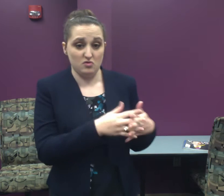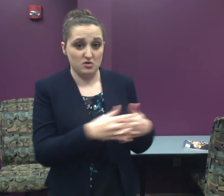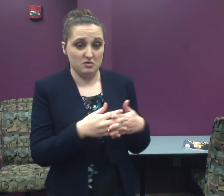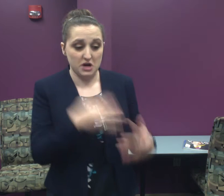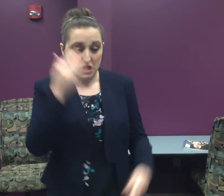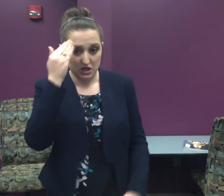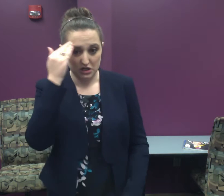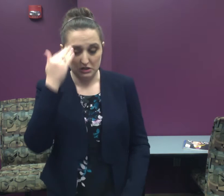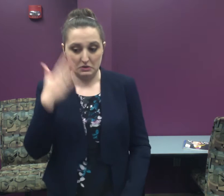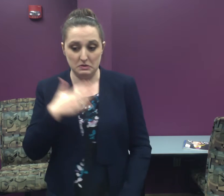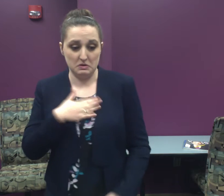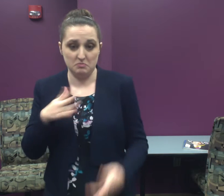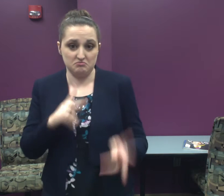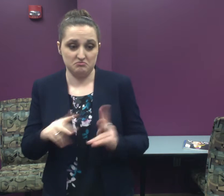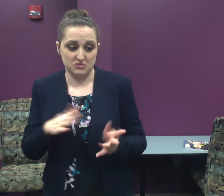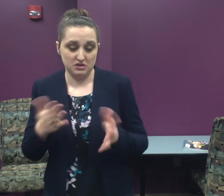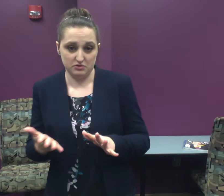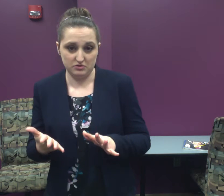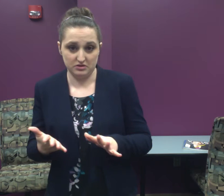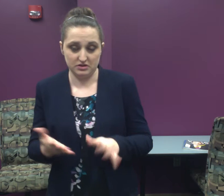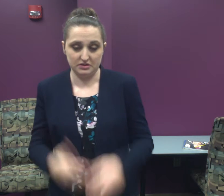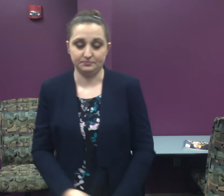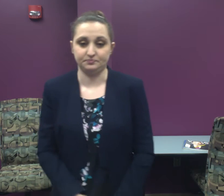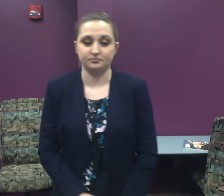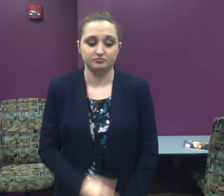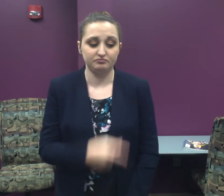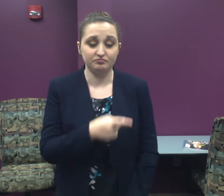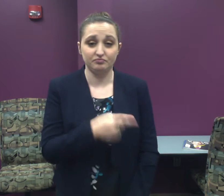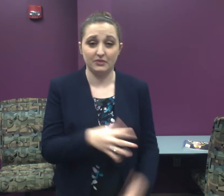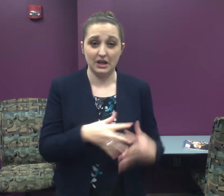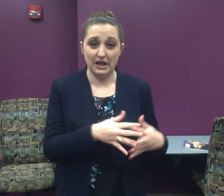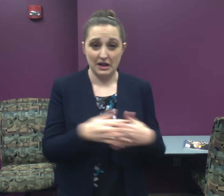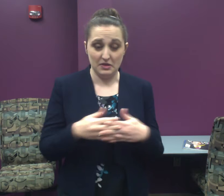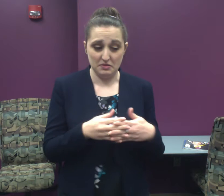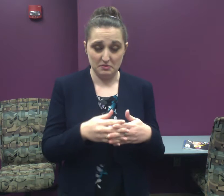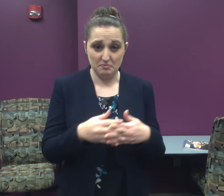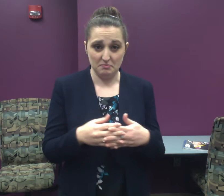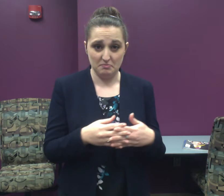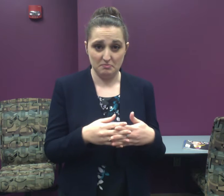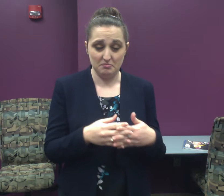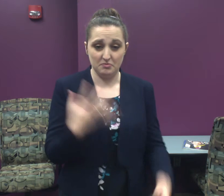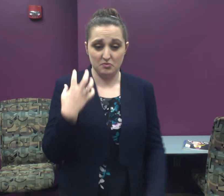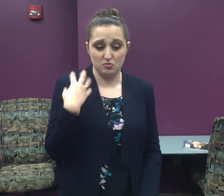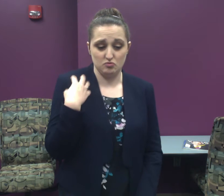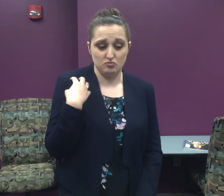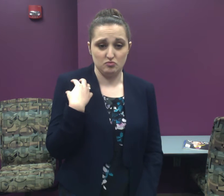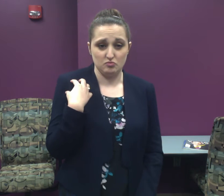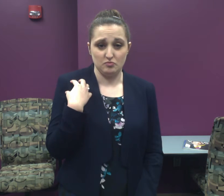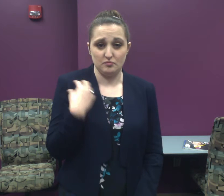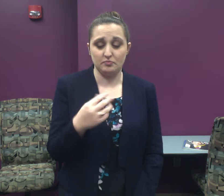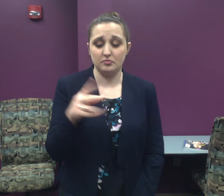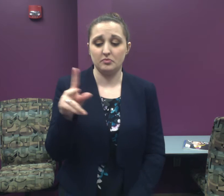want to stop Germany. He realized that the Soviet Union was going to be our opponent after World War II.